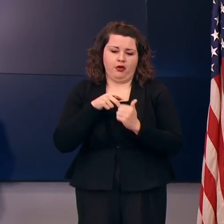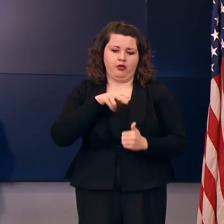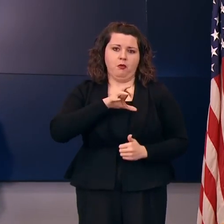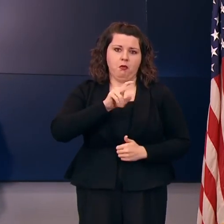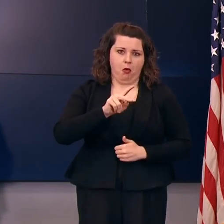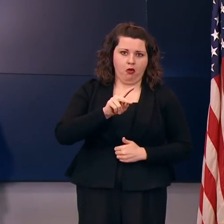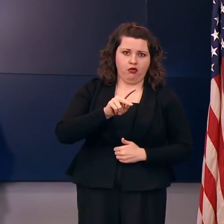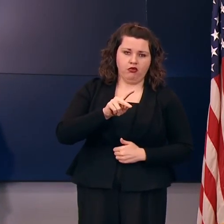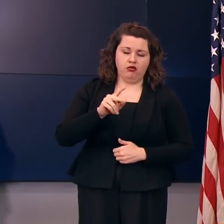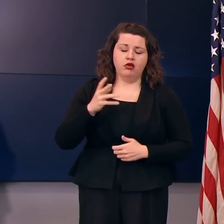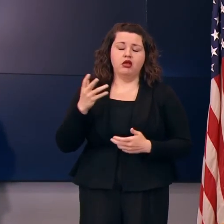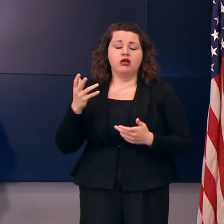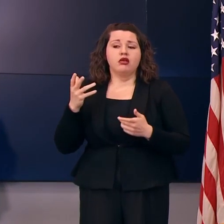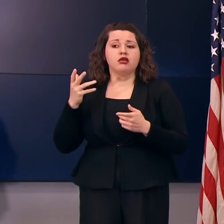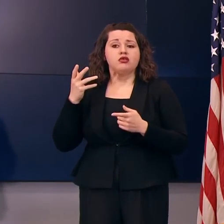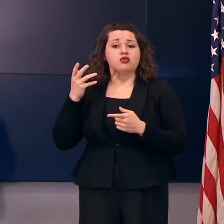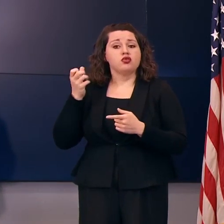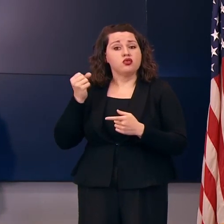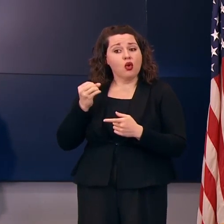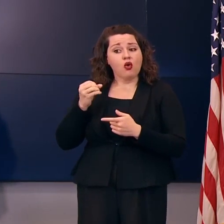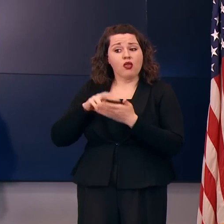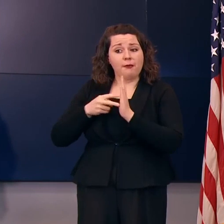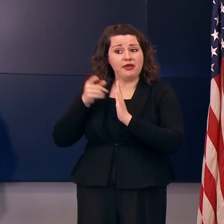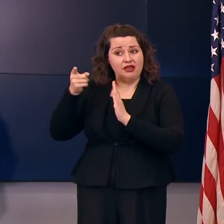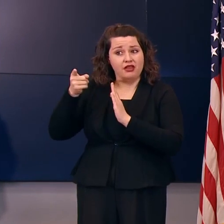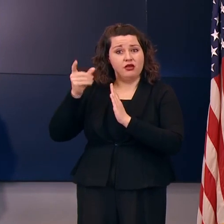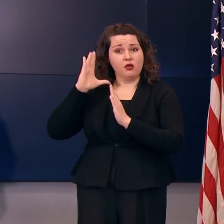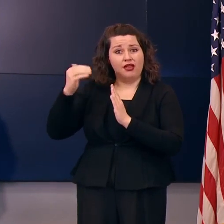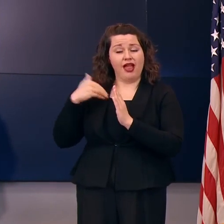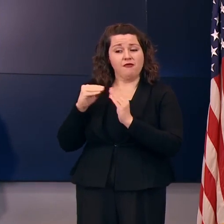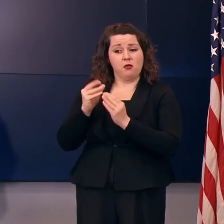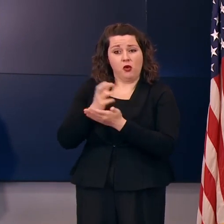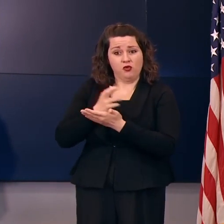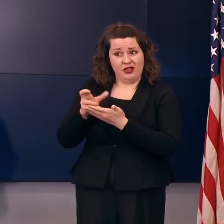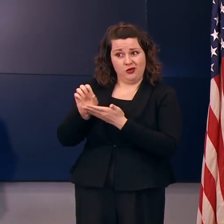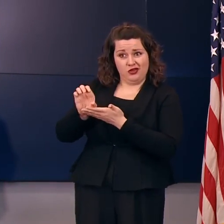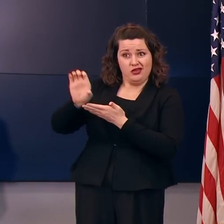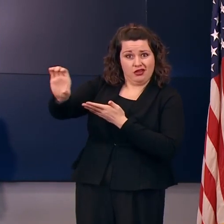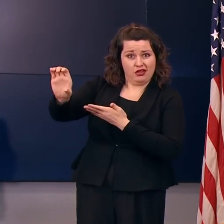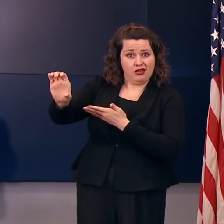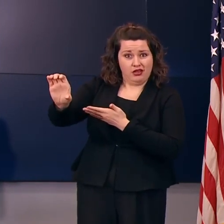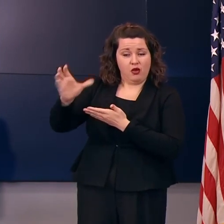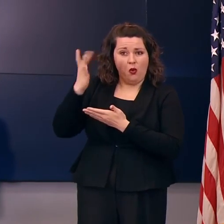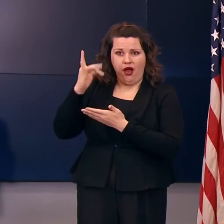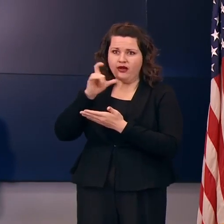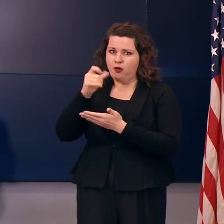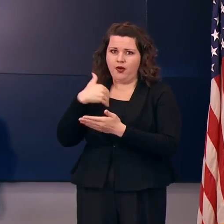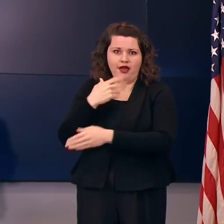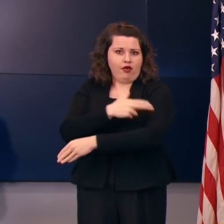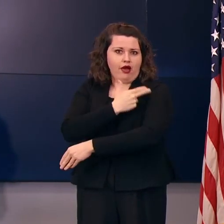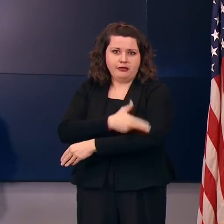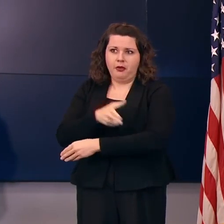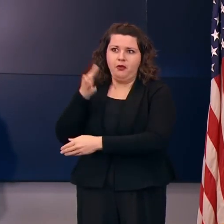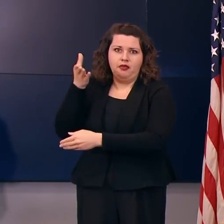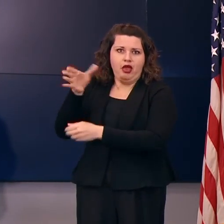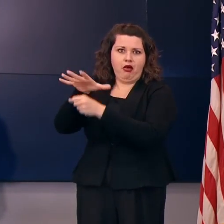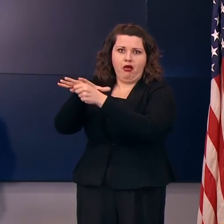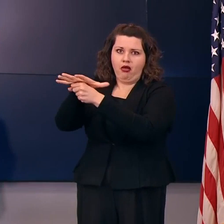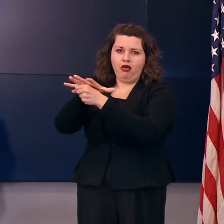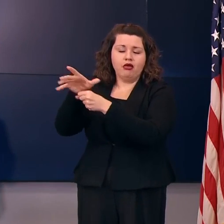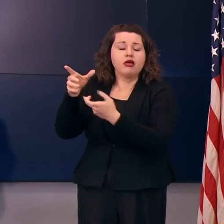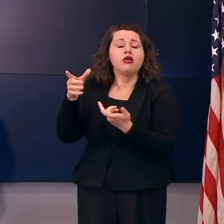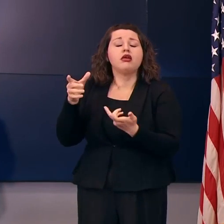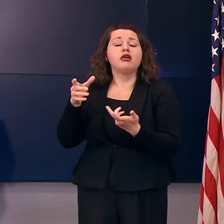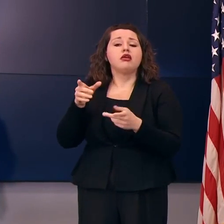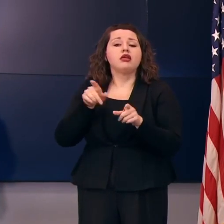other places like that. So will they be getting more resources since they don't have a hospital directly in that area? And